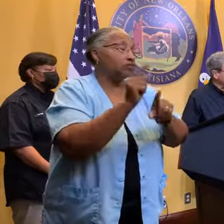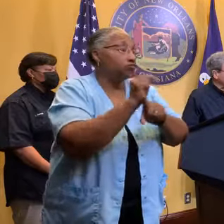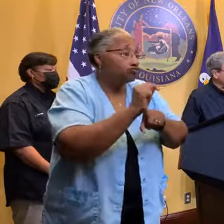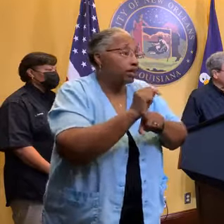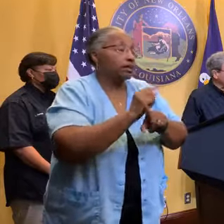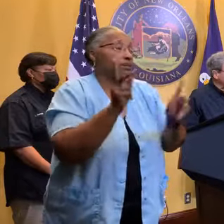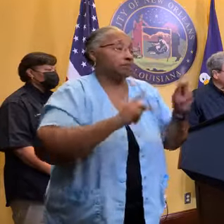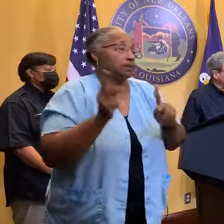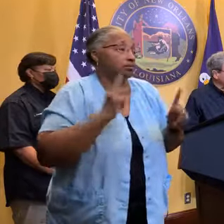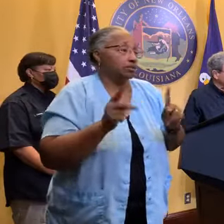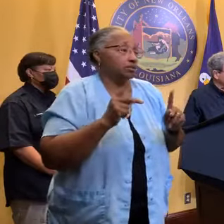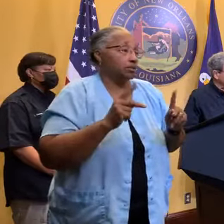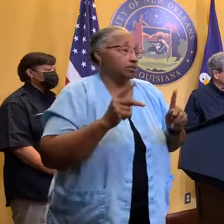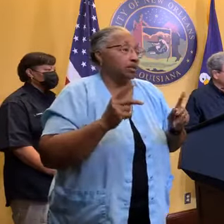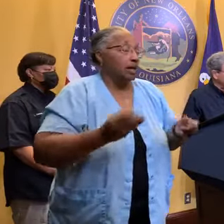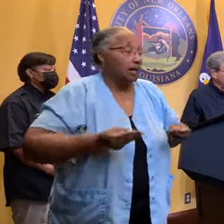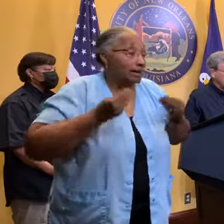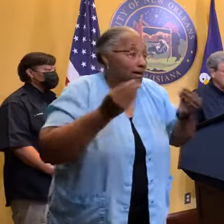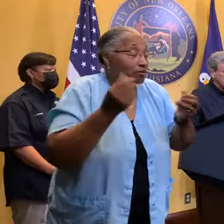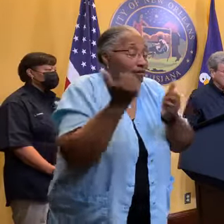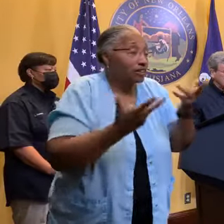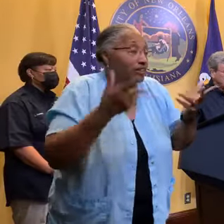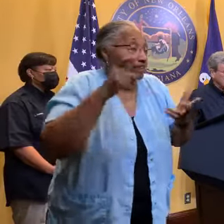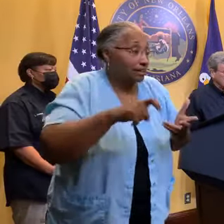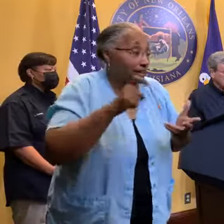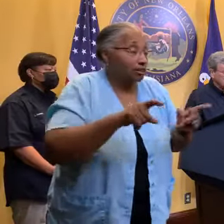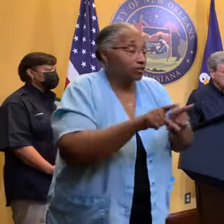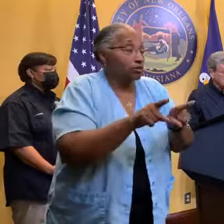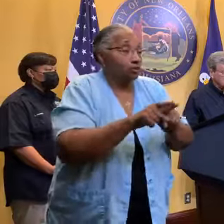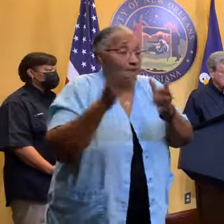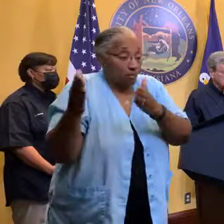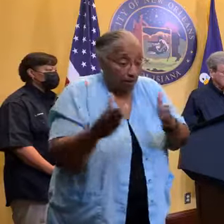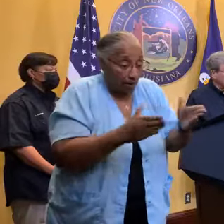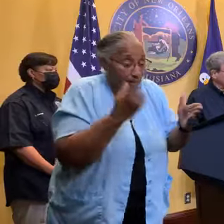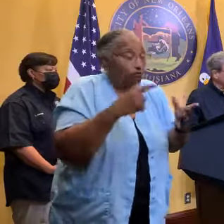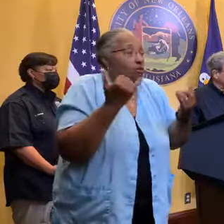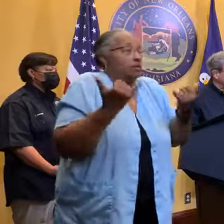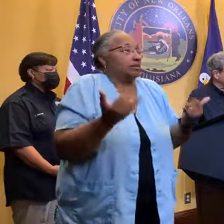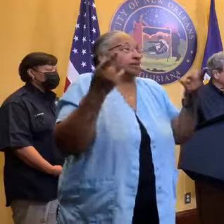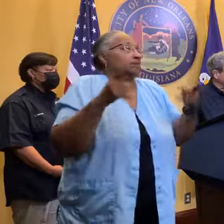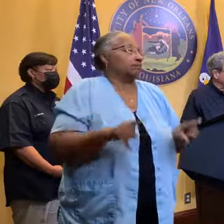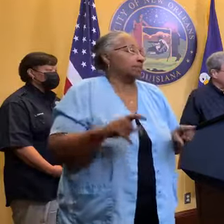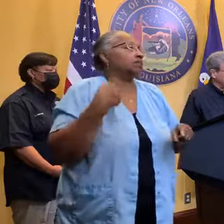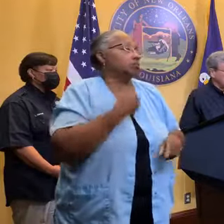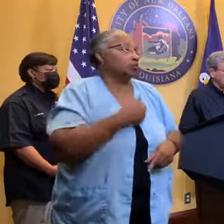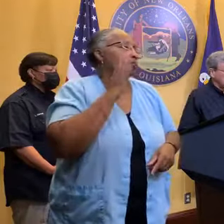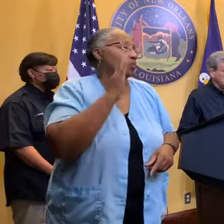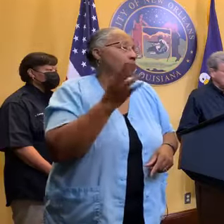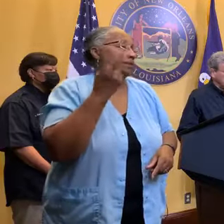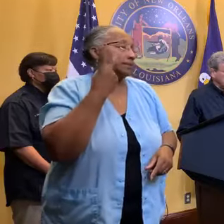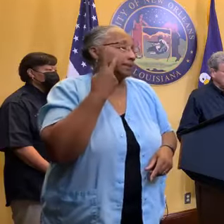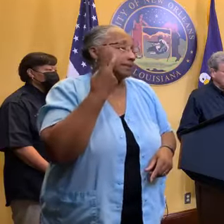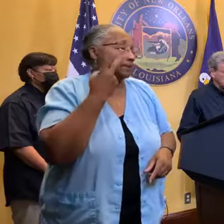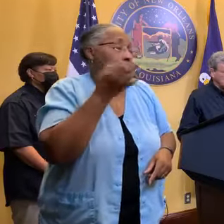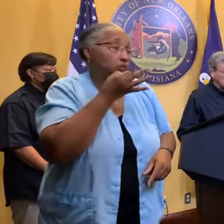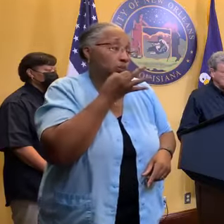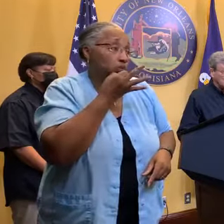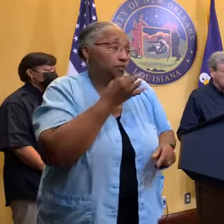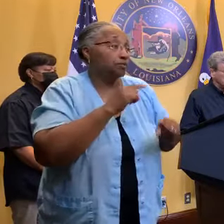people, equipping our agencies, and planning for such an event as we're going to have today. But we do need